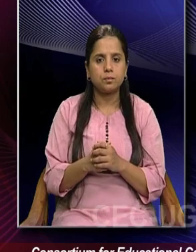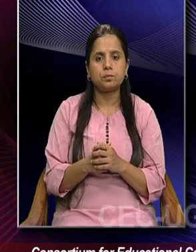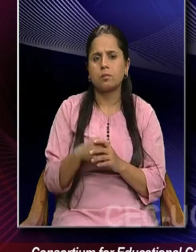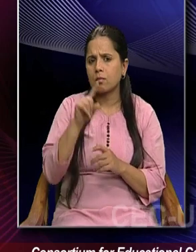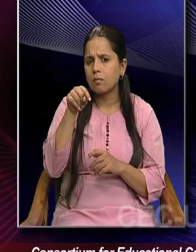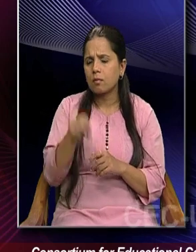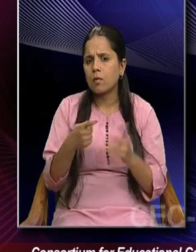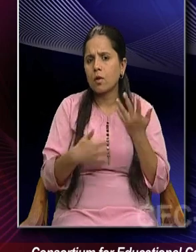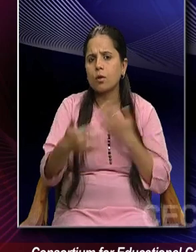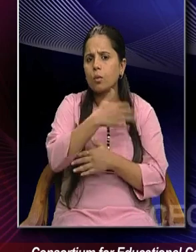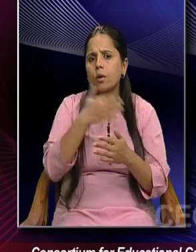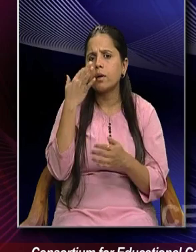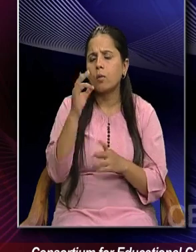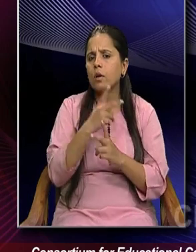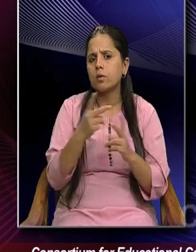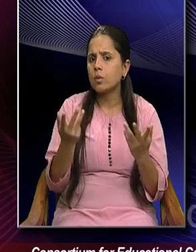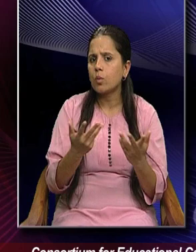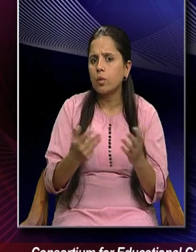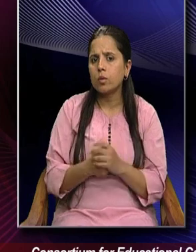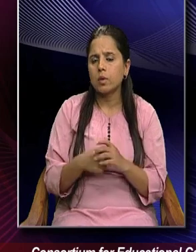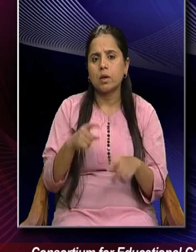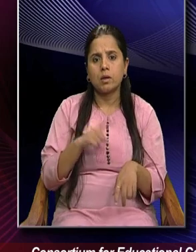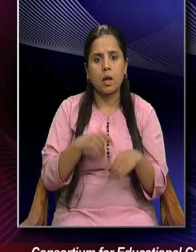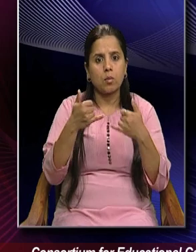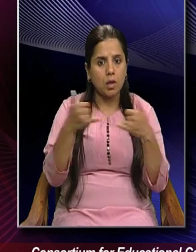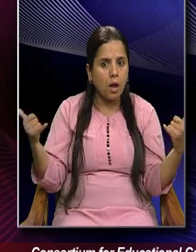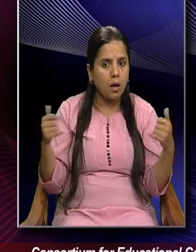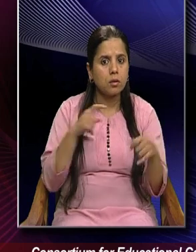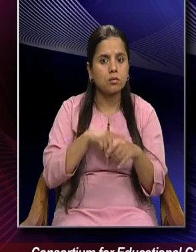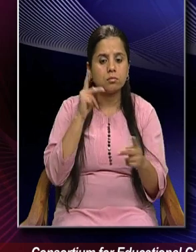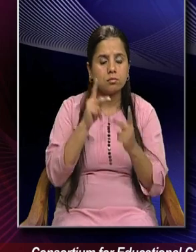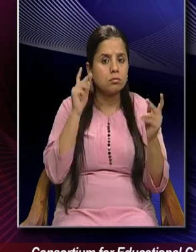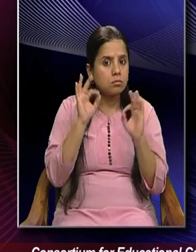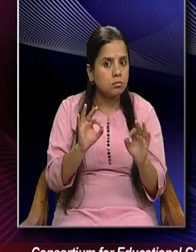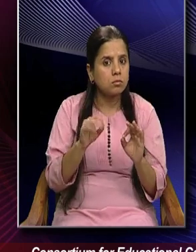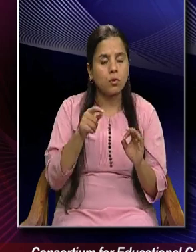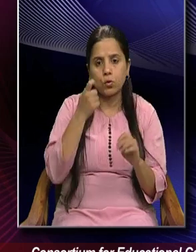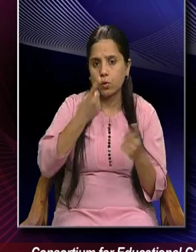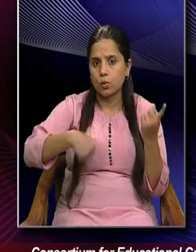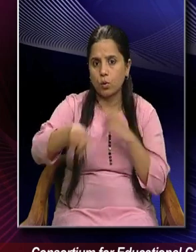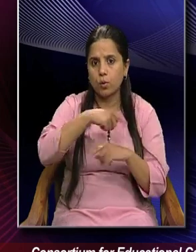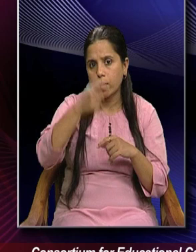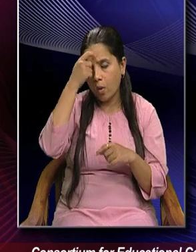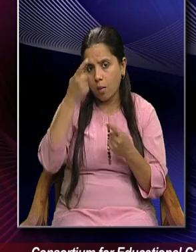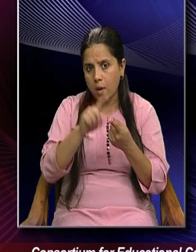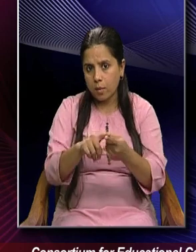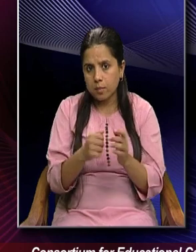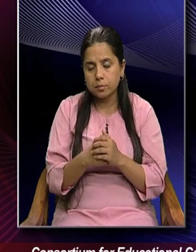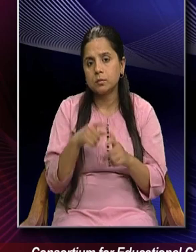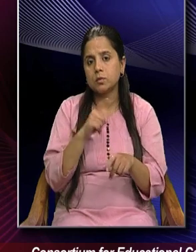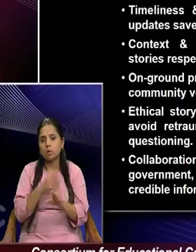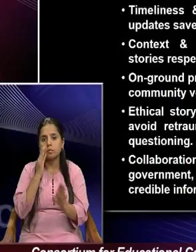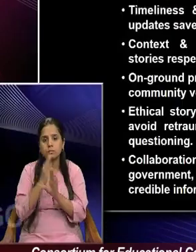And what are the reporting essentials? Timeline and accuracy. In the humanitarian crisis, timeline